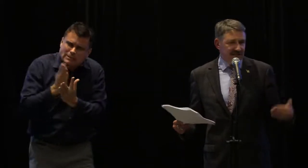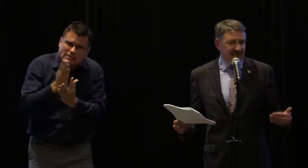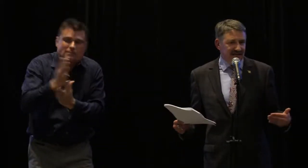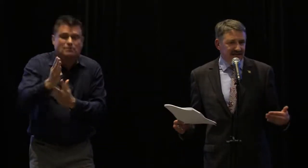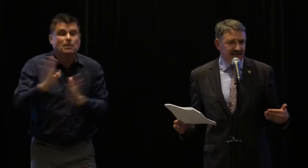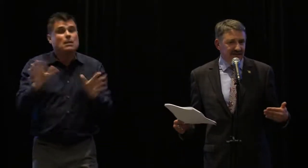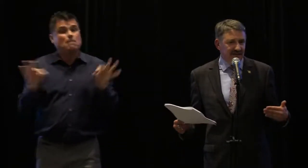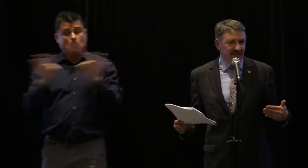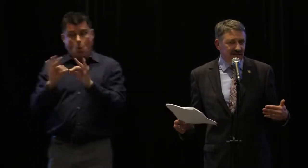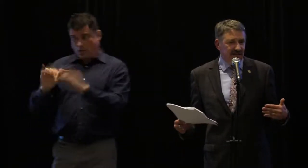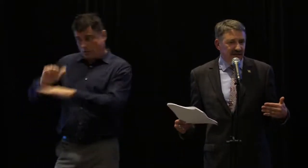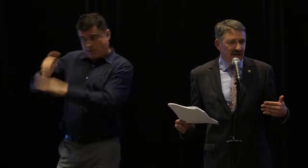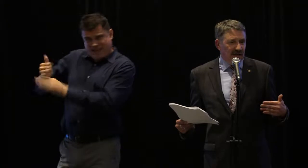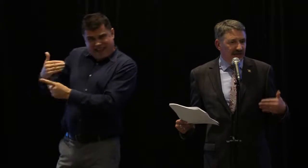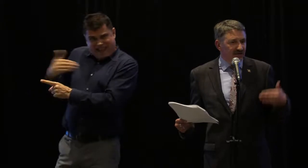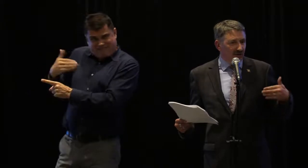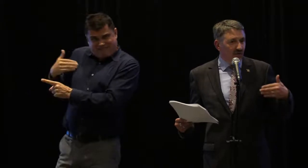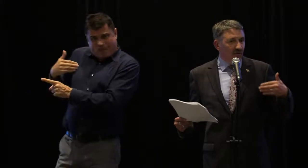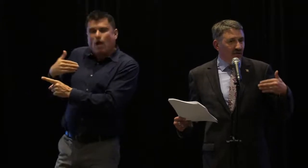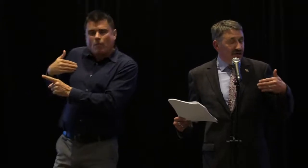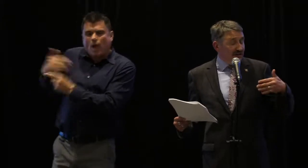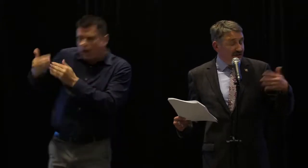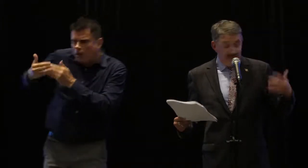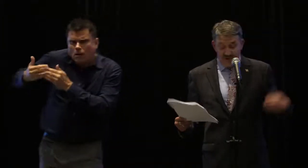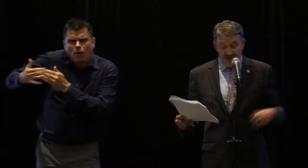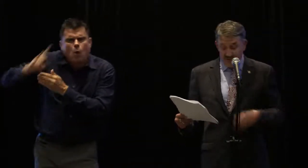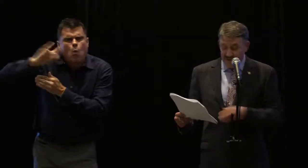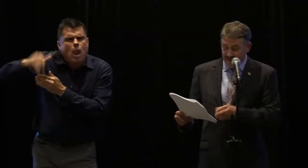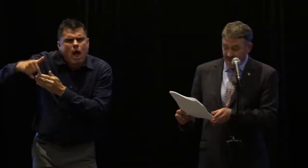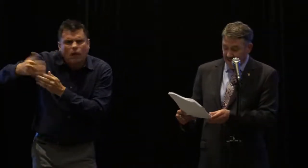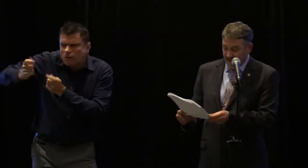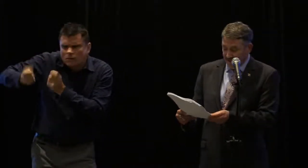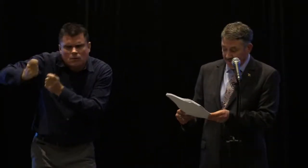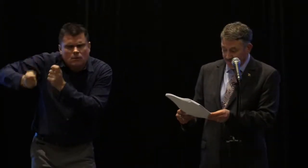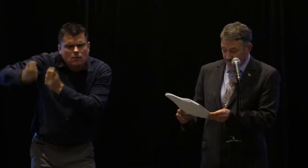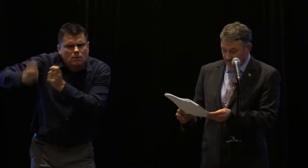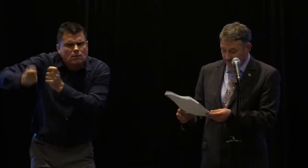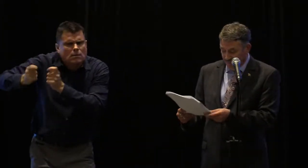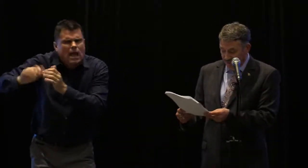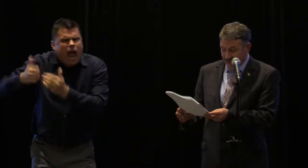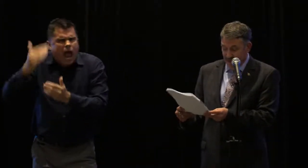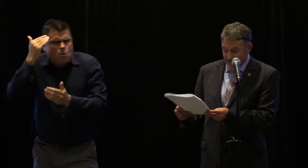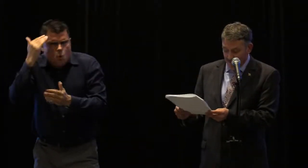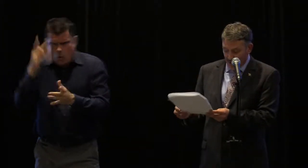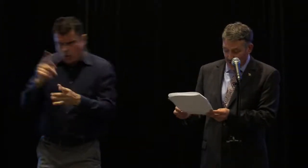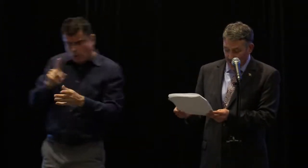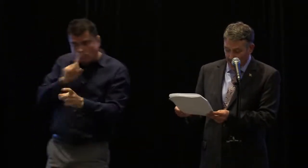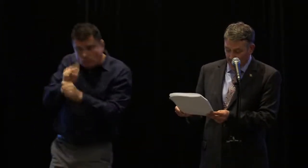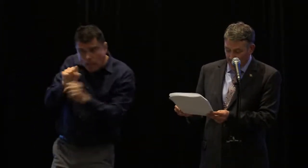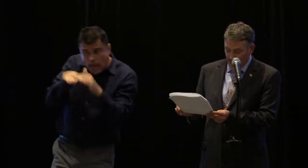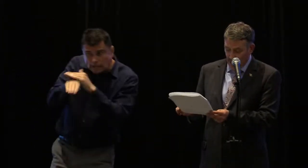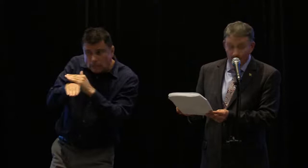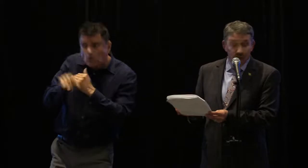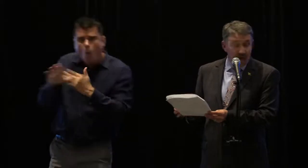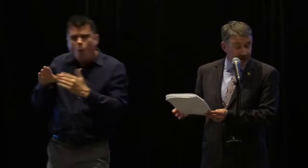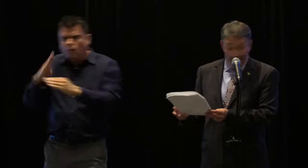our successes. And so just recently, in April,